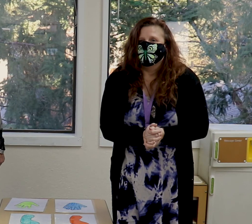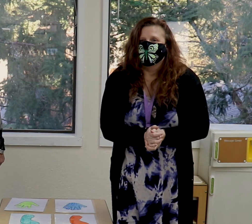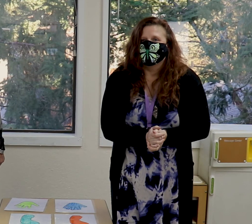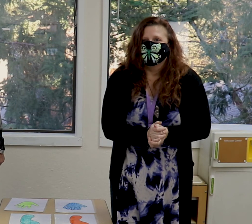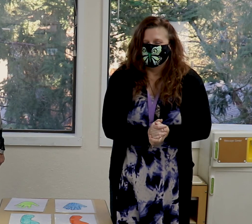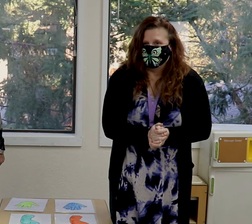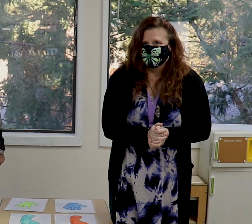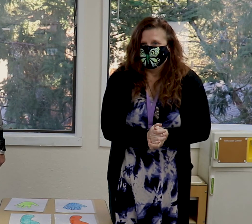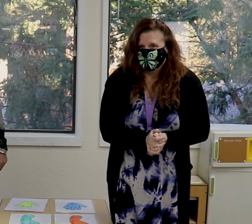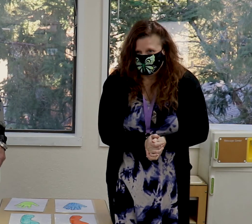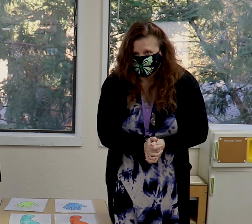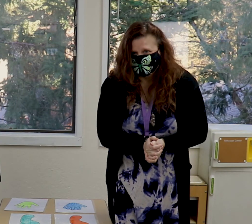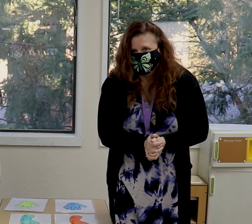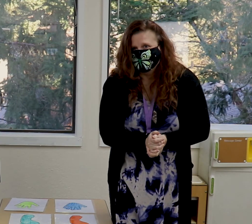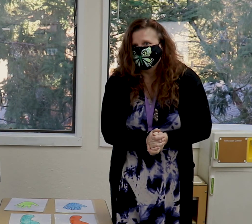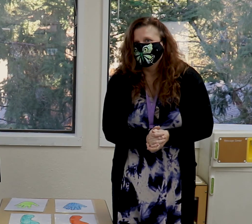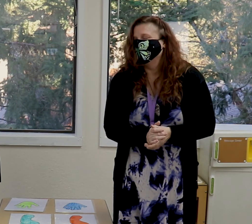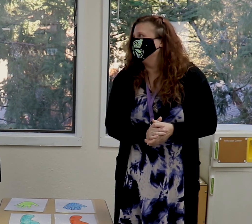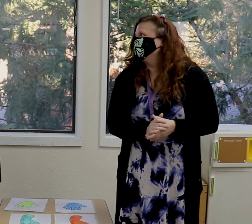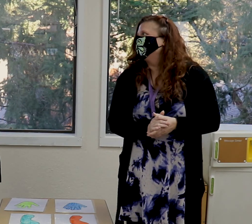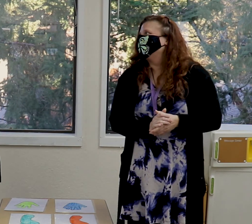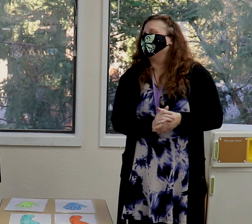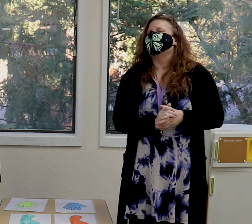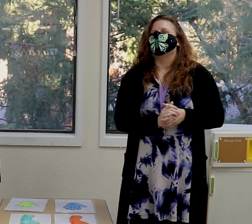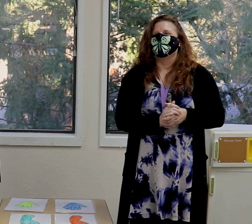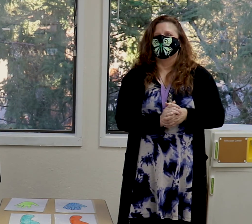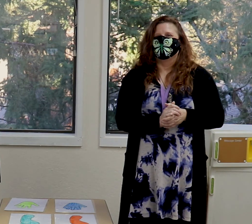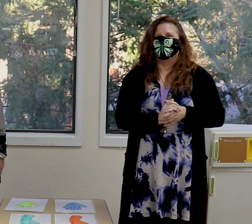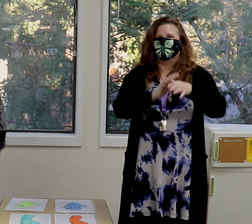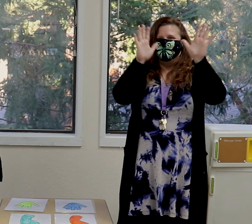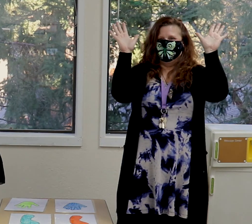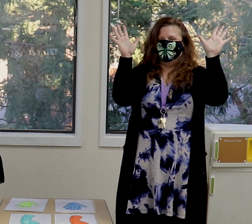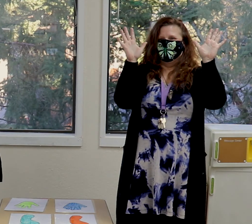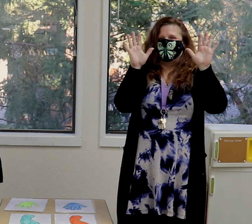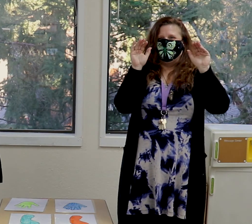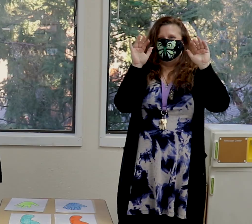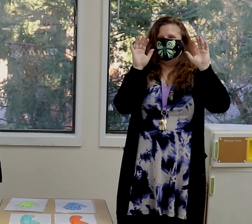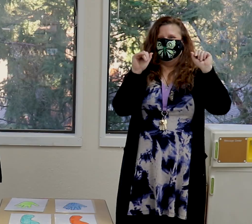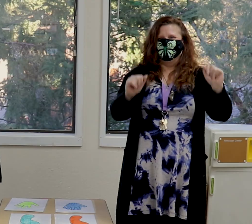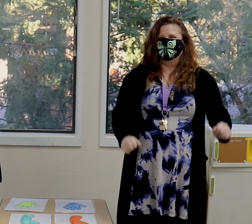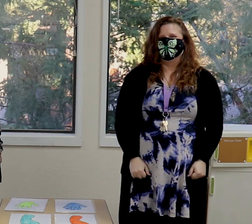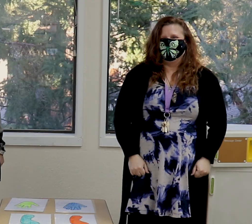activities day. Thank you. I want you to have fun with, yes, your kids. Bye. Bye.